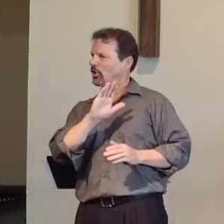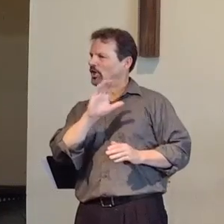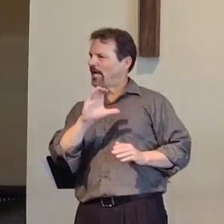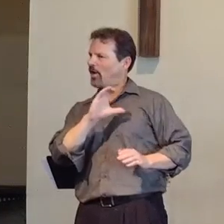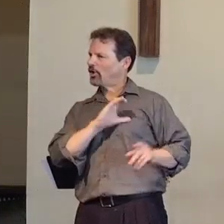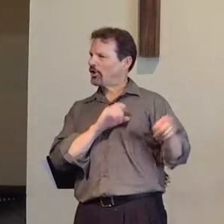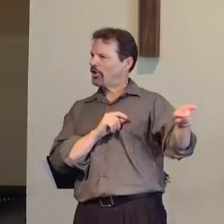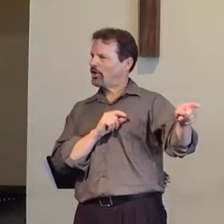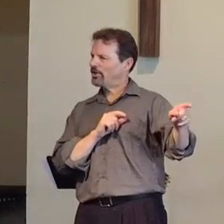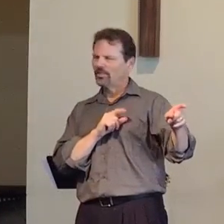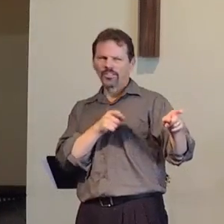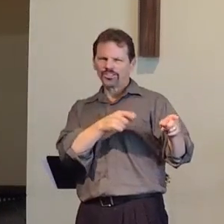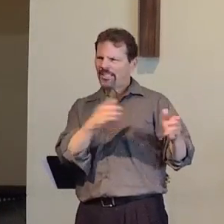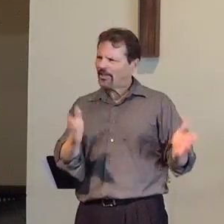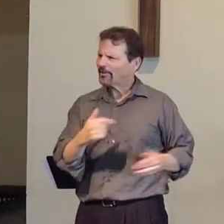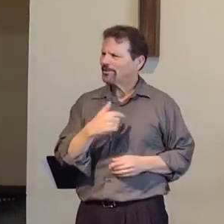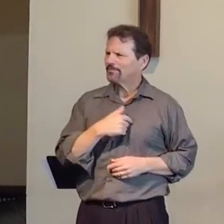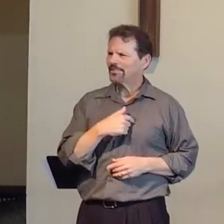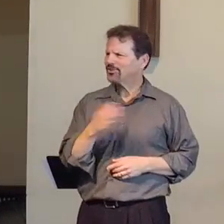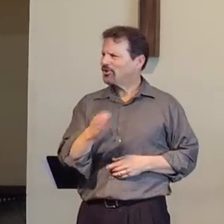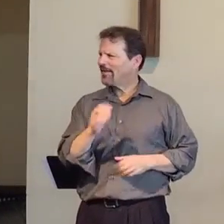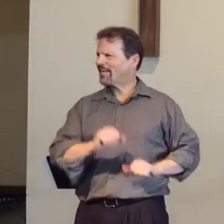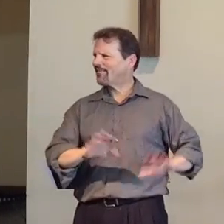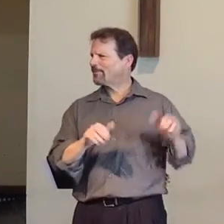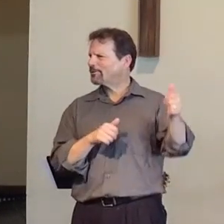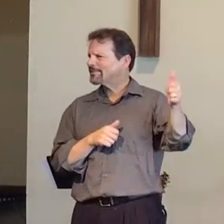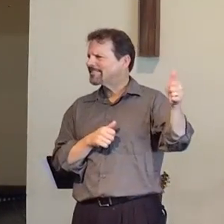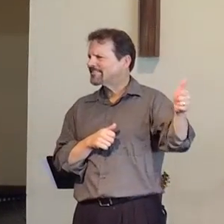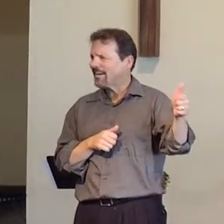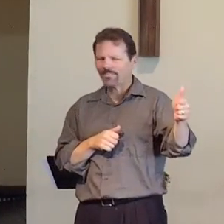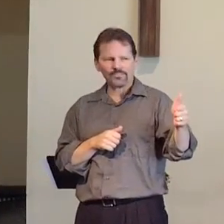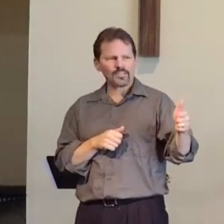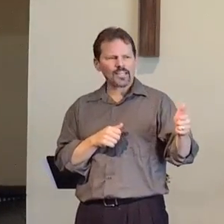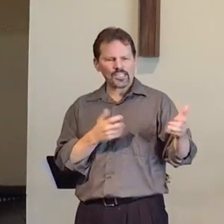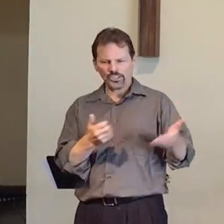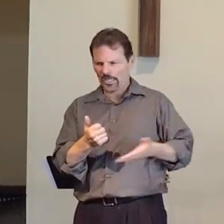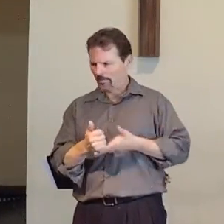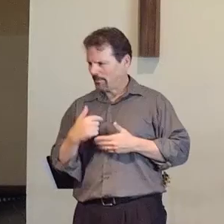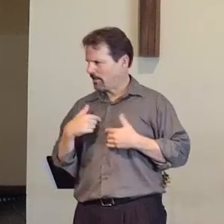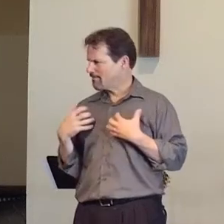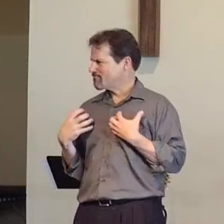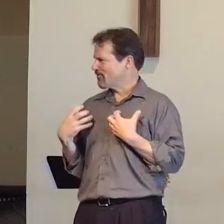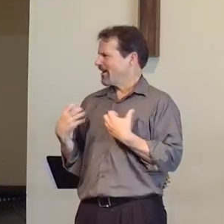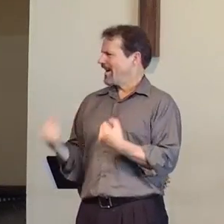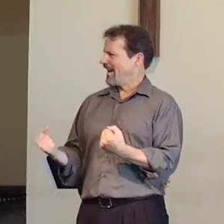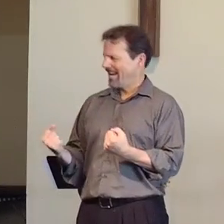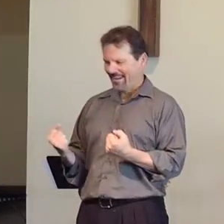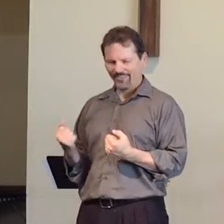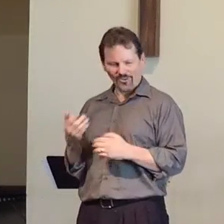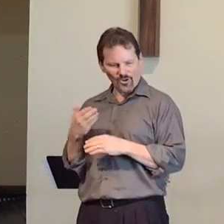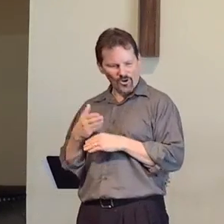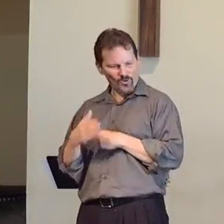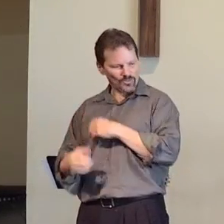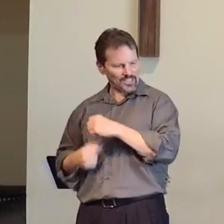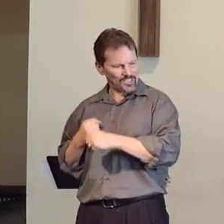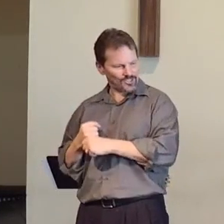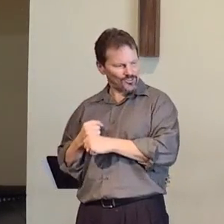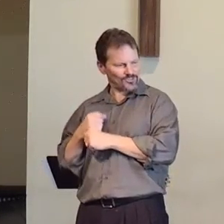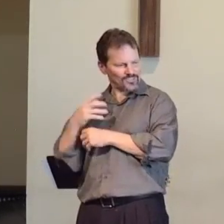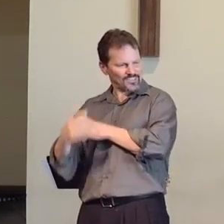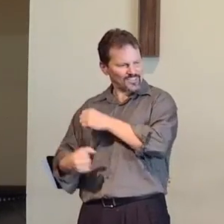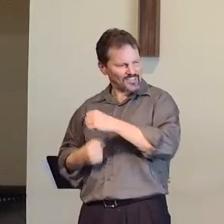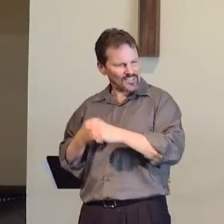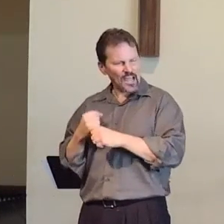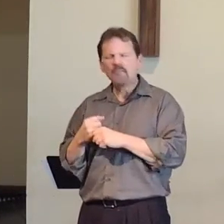of encouragement, a source of never giving up, and a source of courage for me through all those years. So I just have